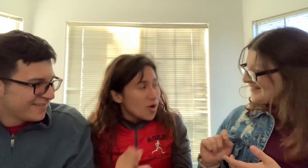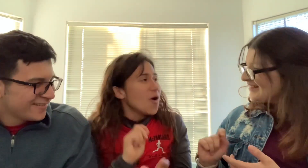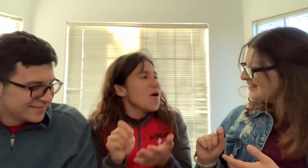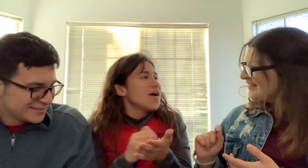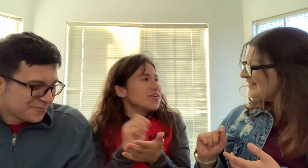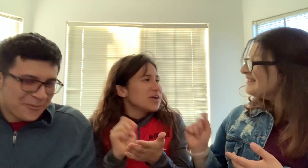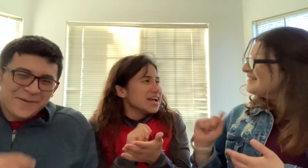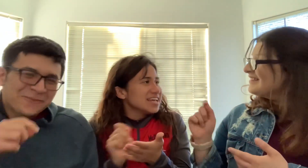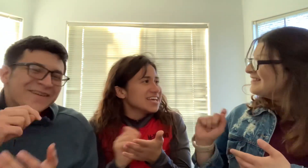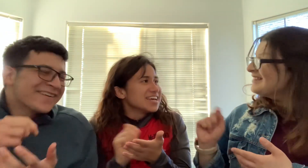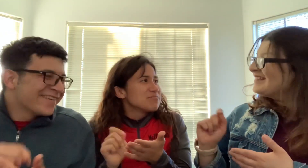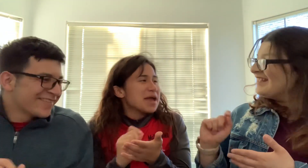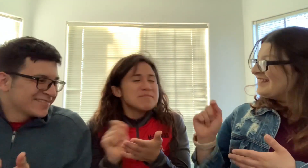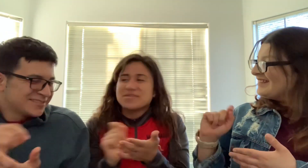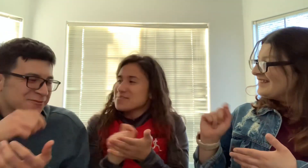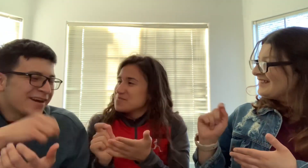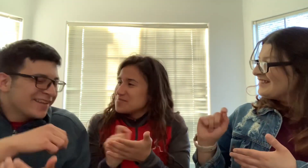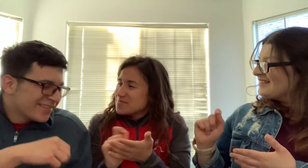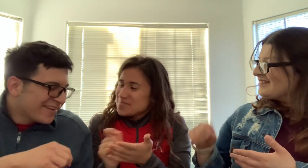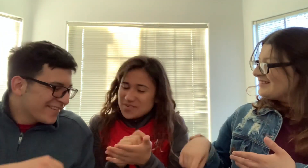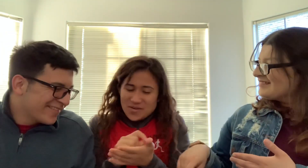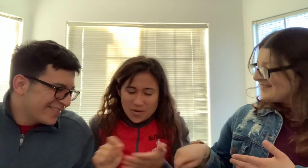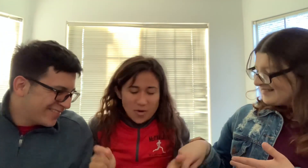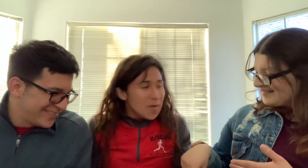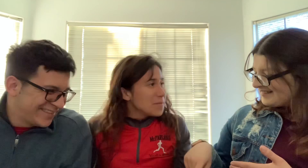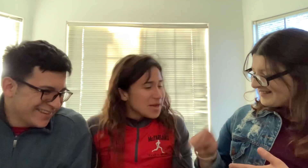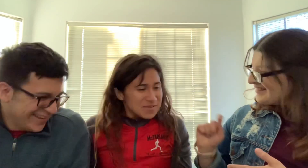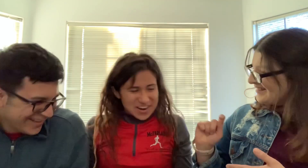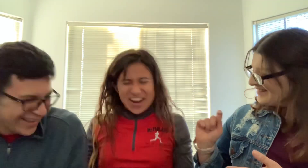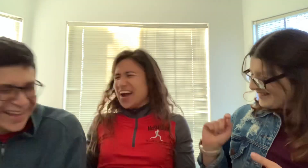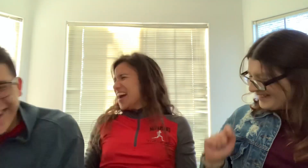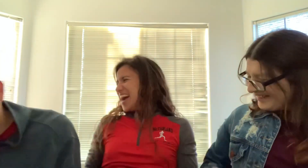Oh, writing. Paper. To write it down. Oh,